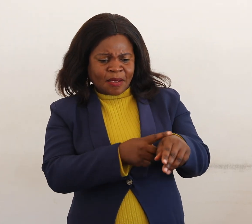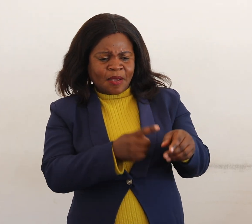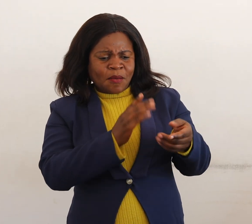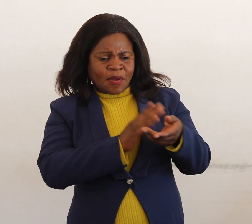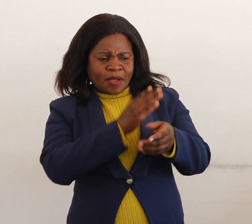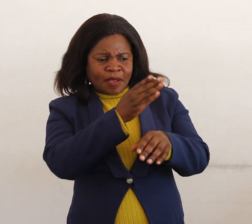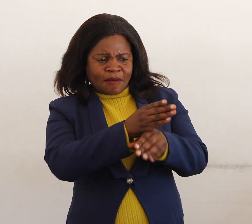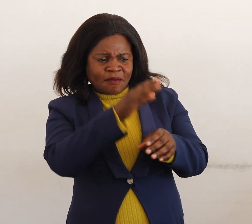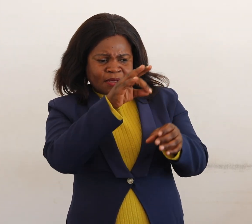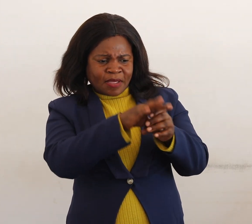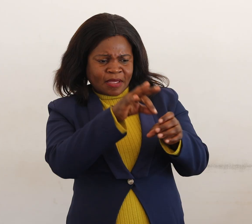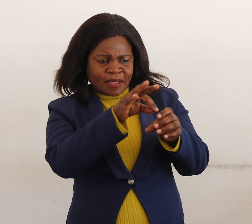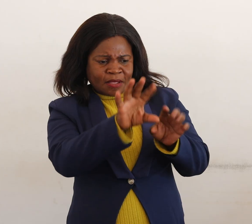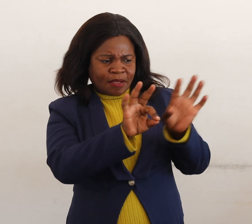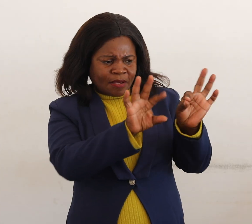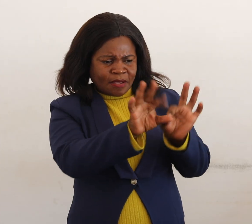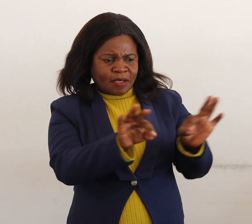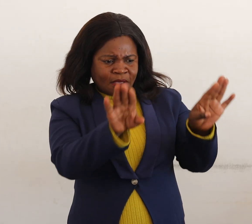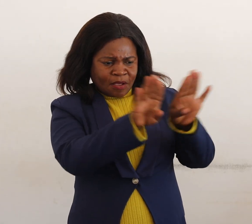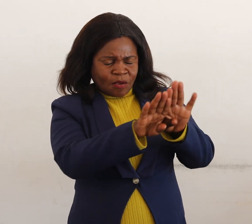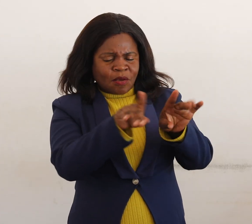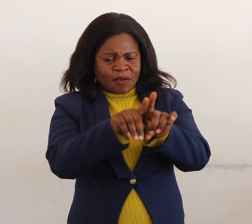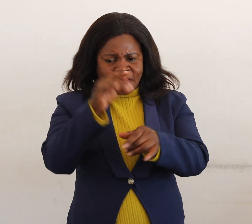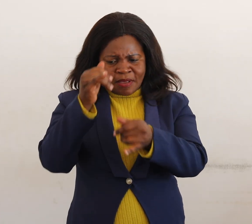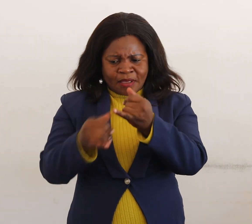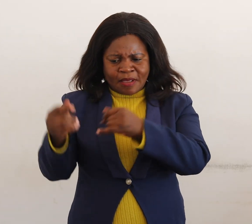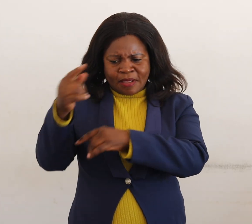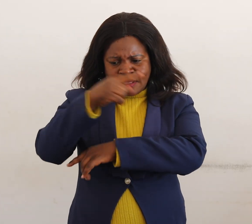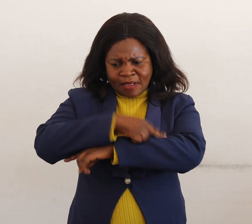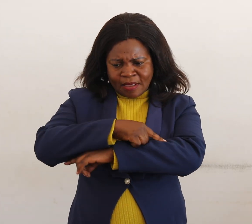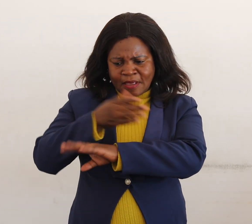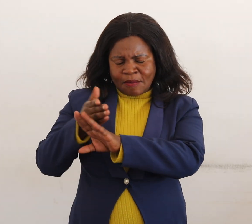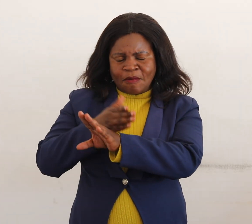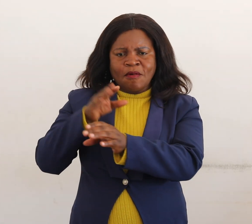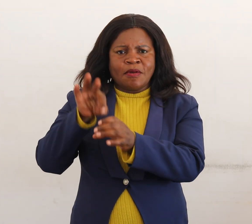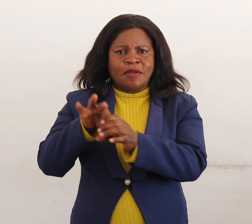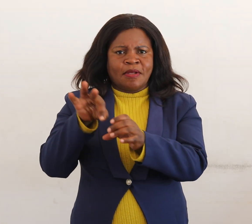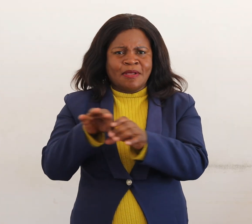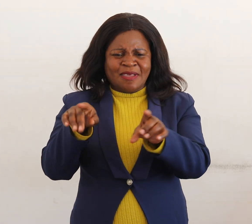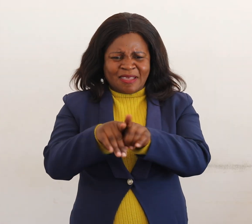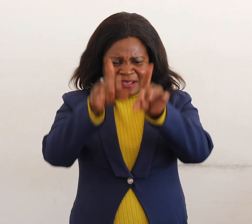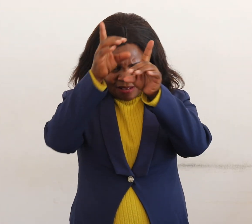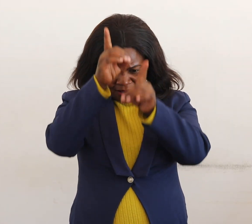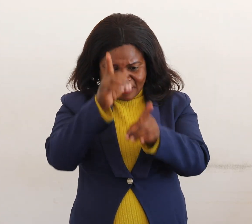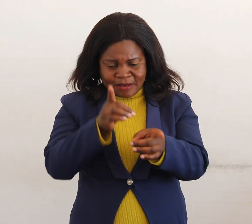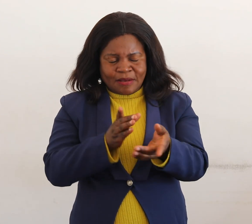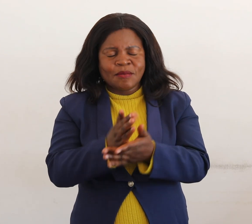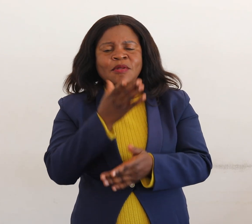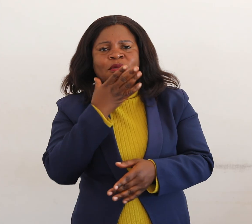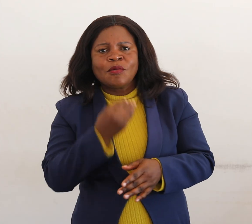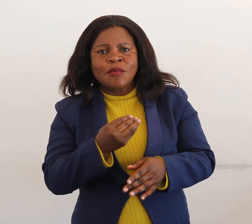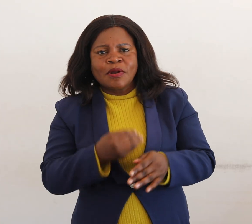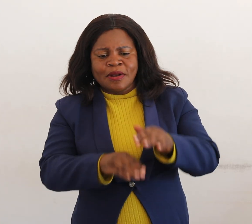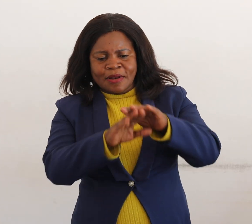the election, as decided by the Commission under Section 28.